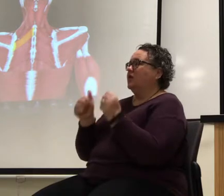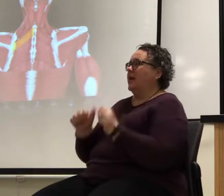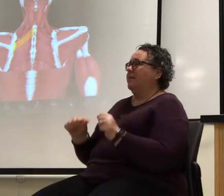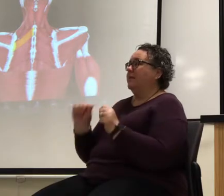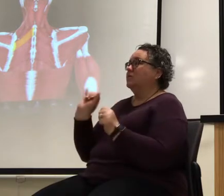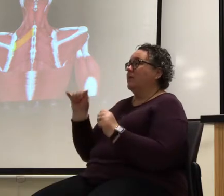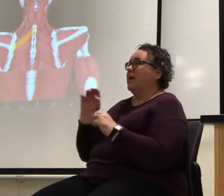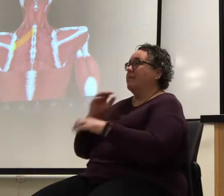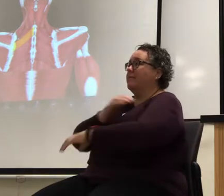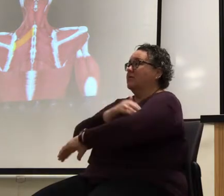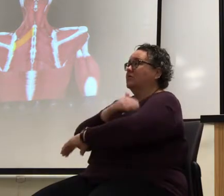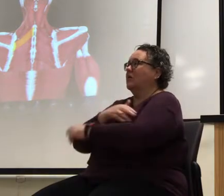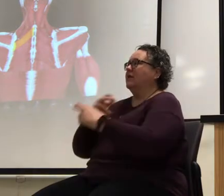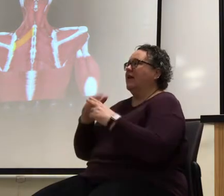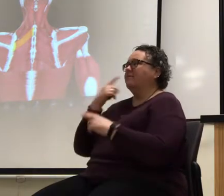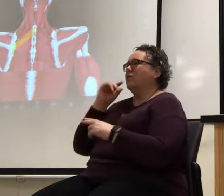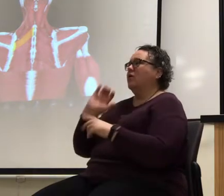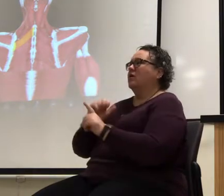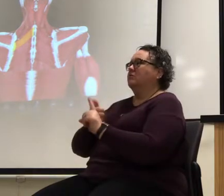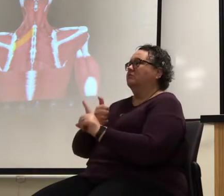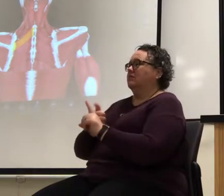its shape.